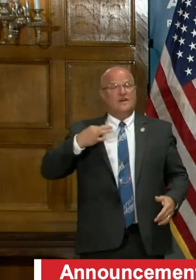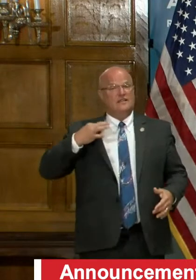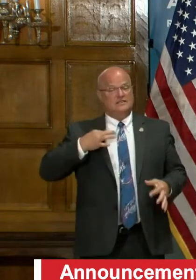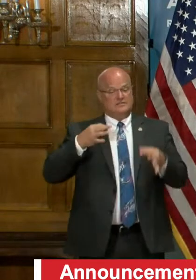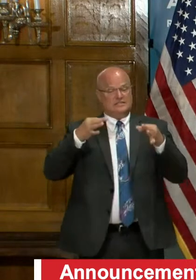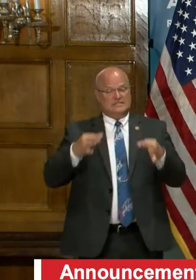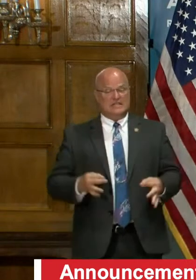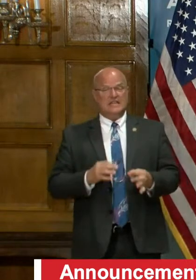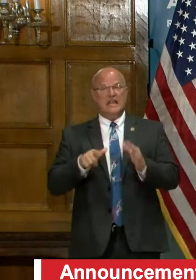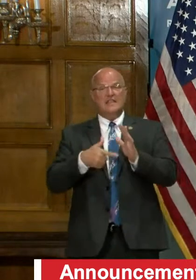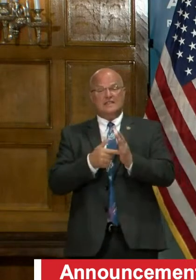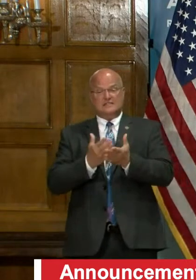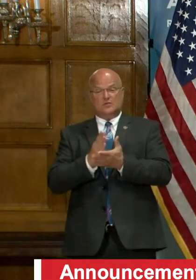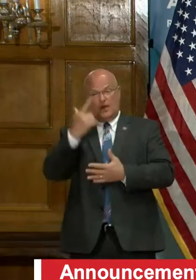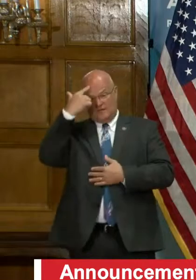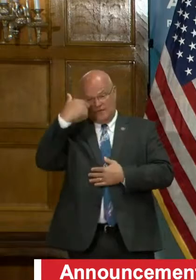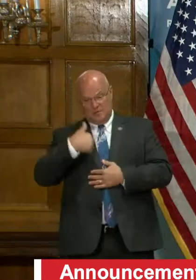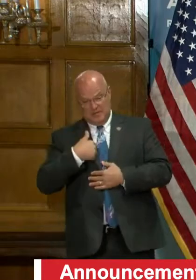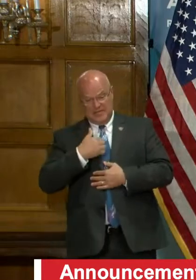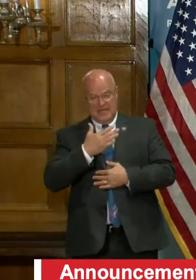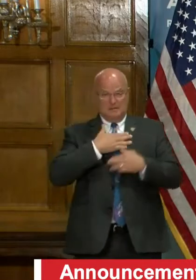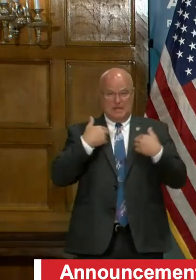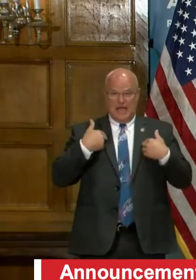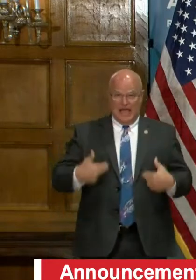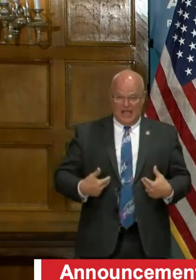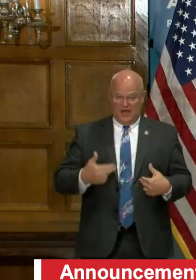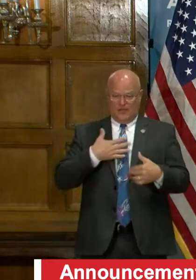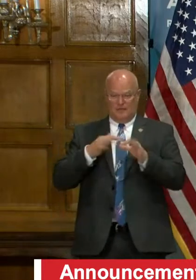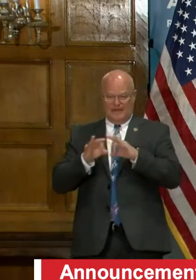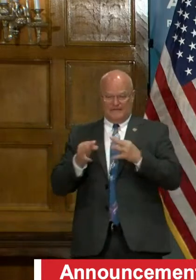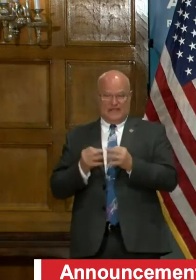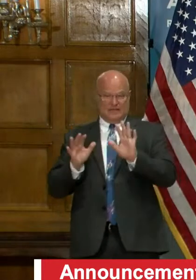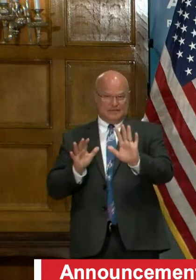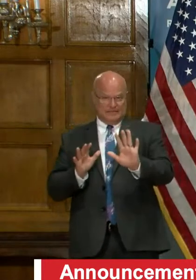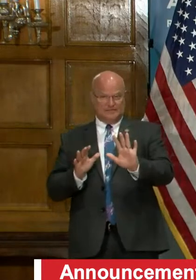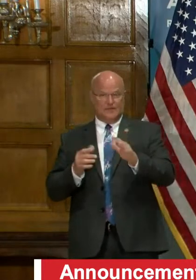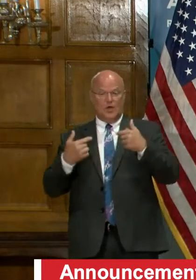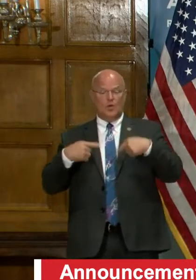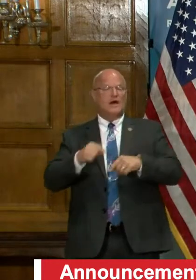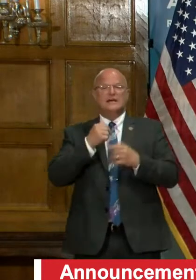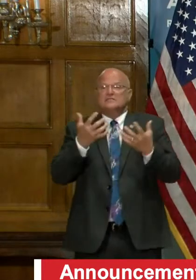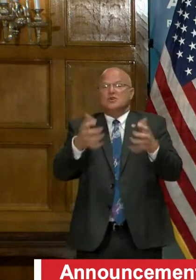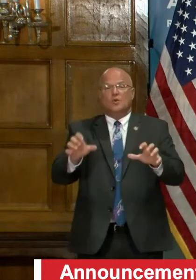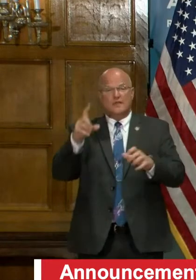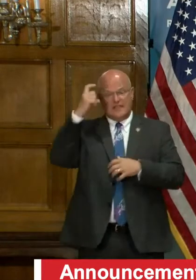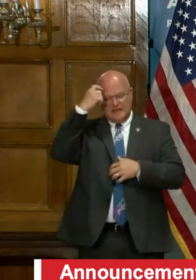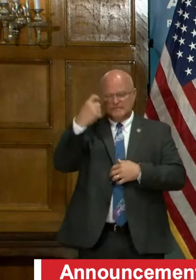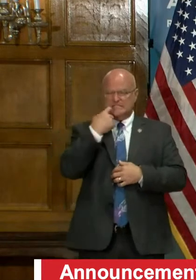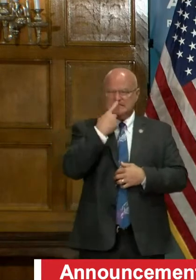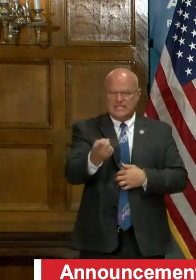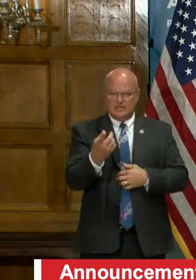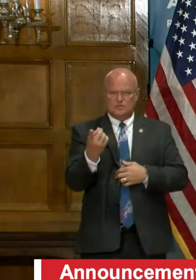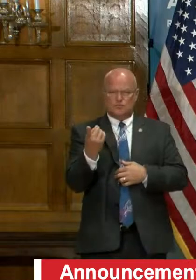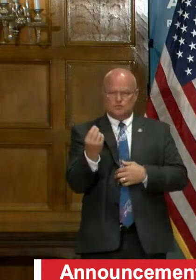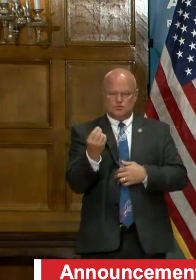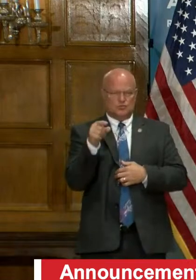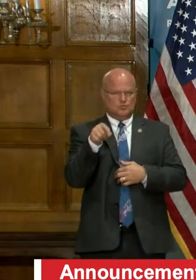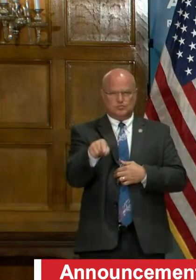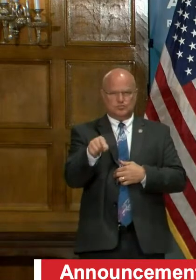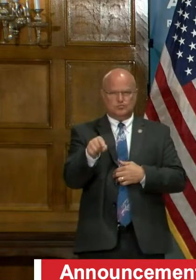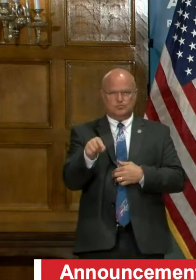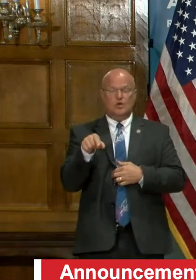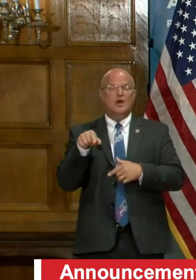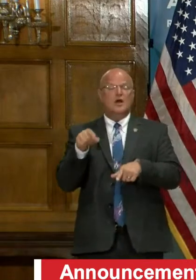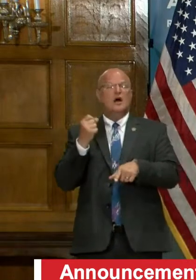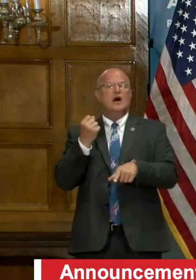that this is right for me and my health or my family. While they don't want the government telling them what to do,